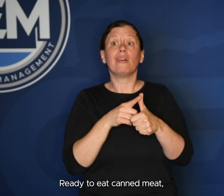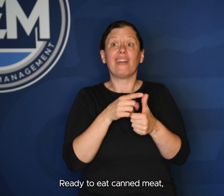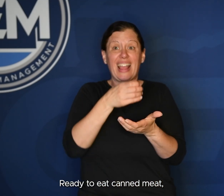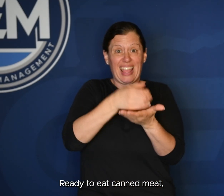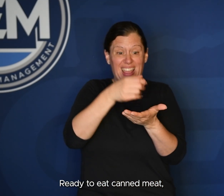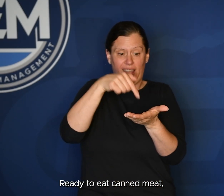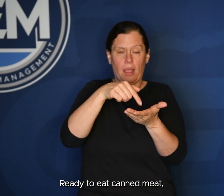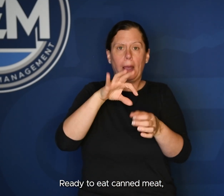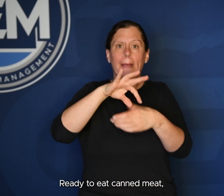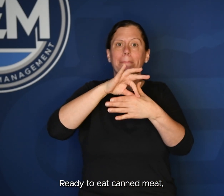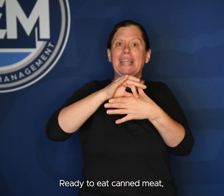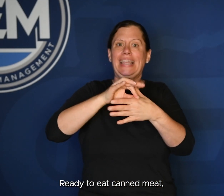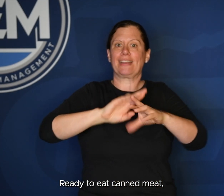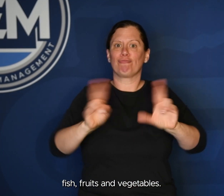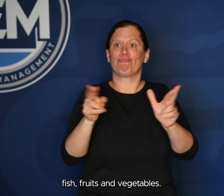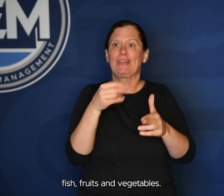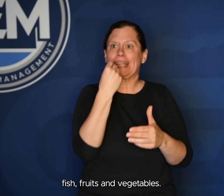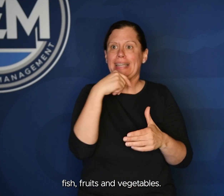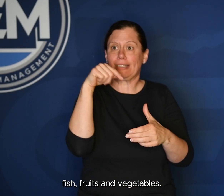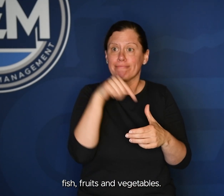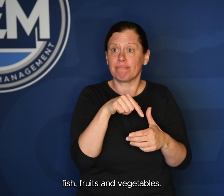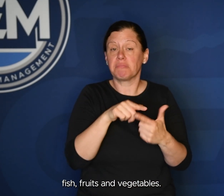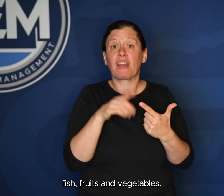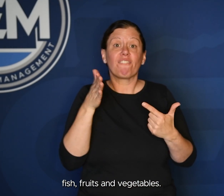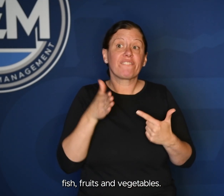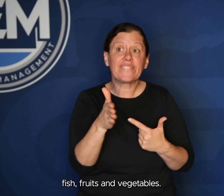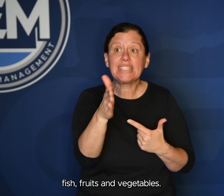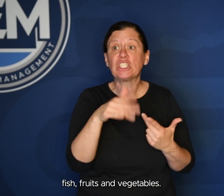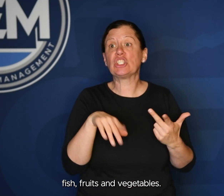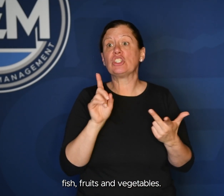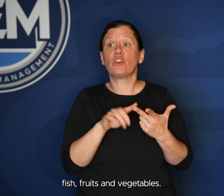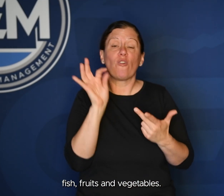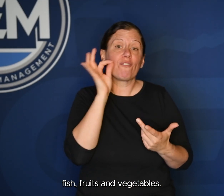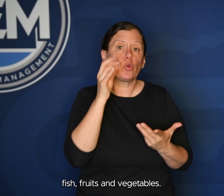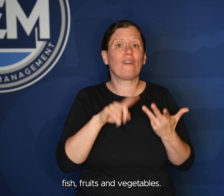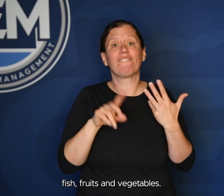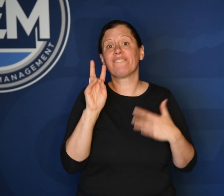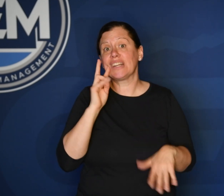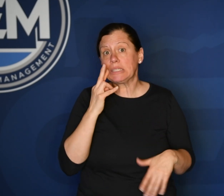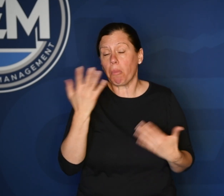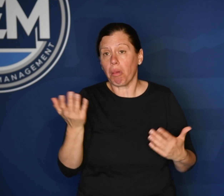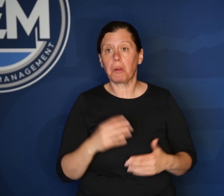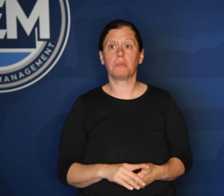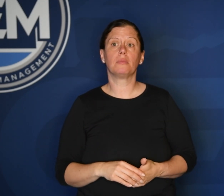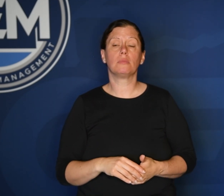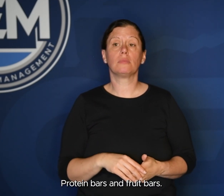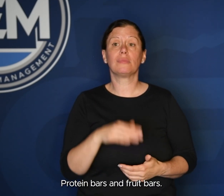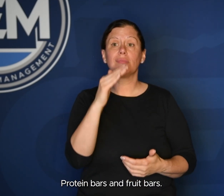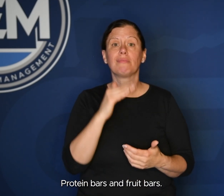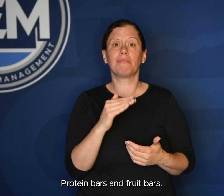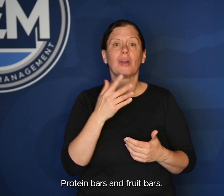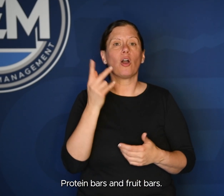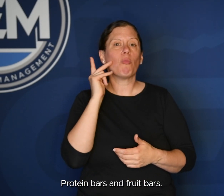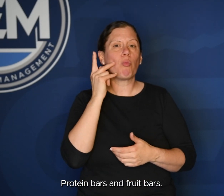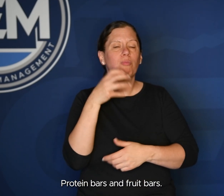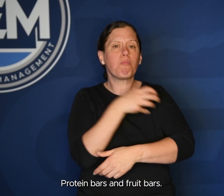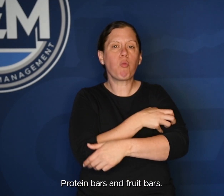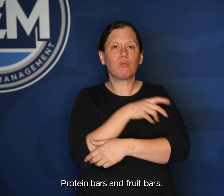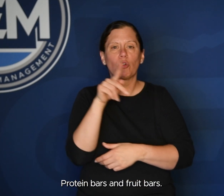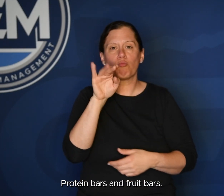ready-to-eat canned meats, fish, fruits, and vegetables. Protein bars and fruit